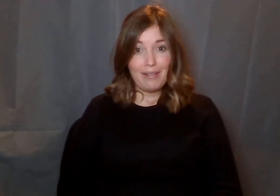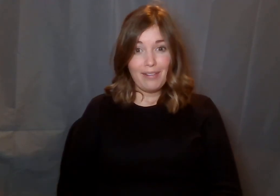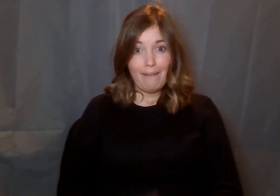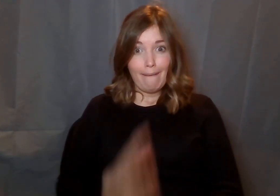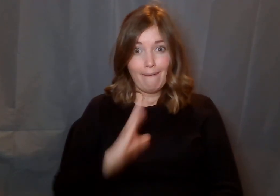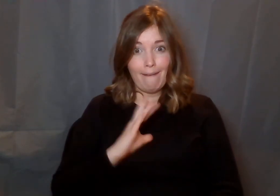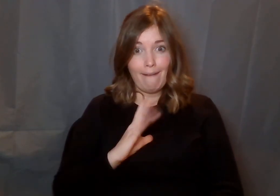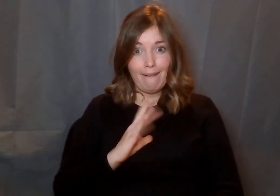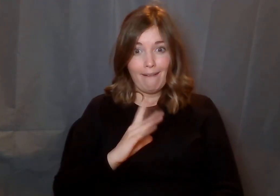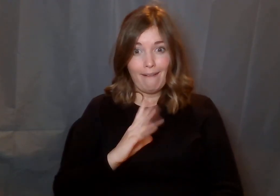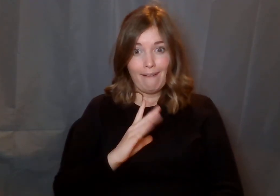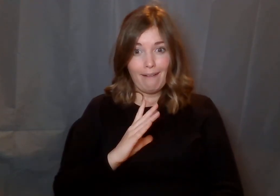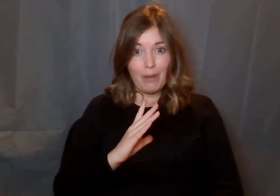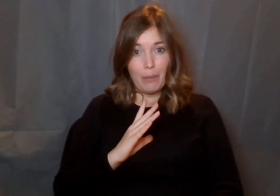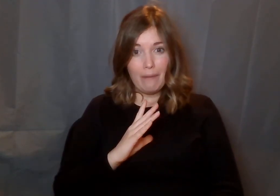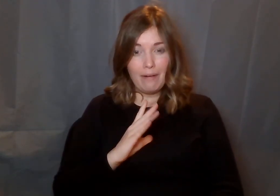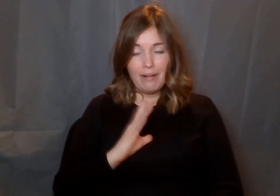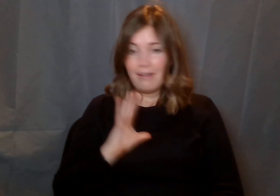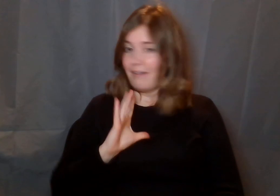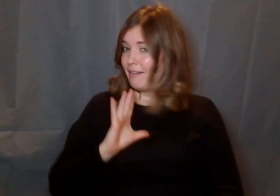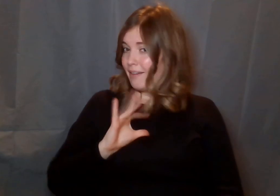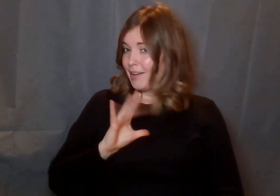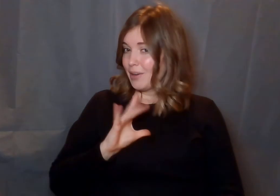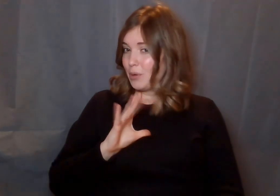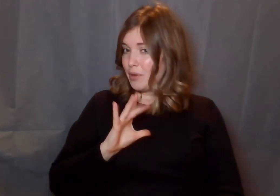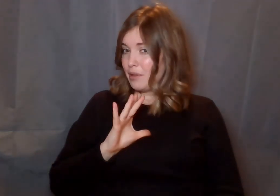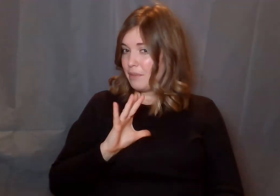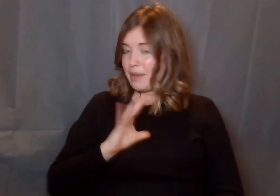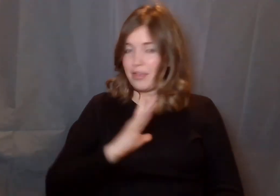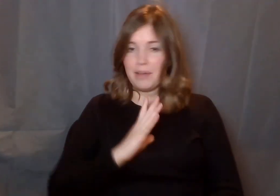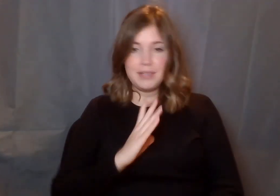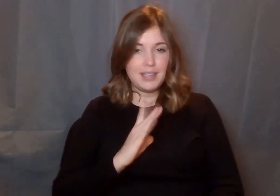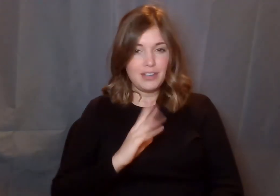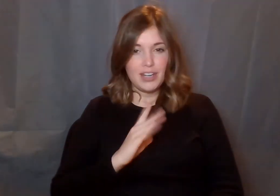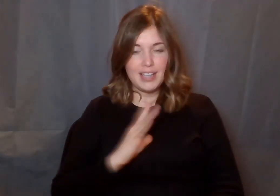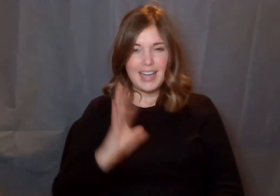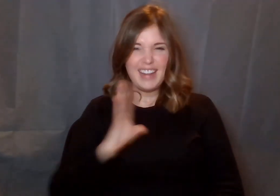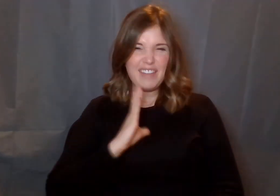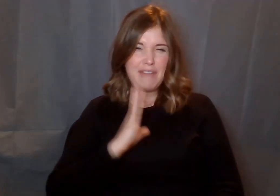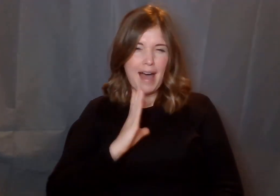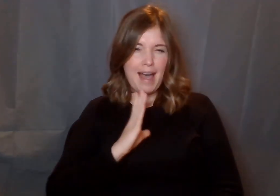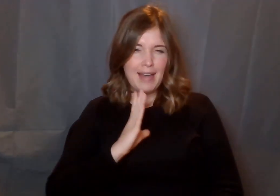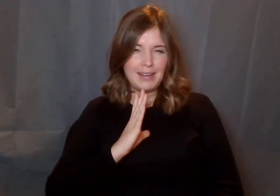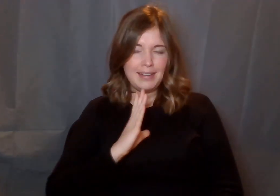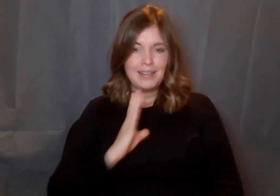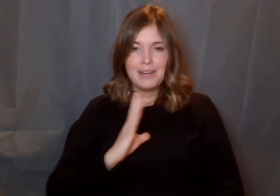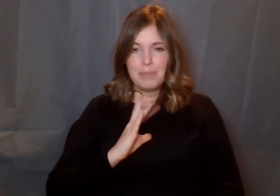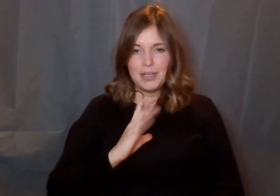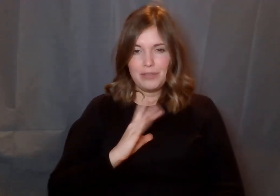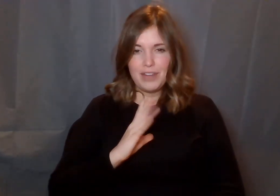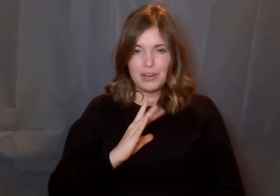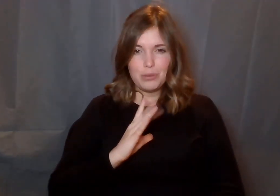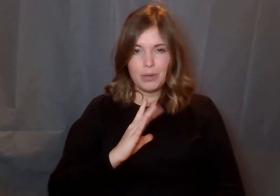Swell. Cool. Cool. My thumb is touching. It's kind of like fine, but your fingers